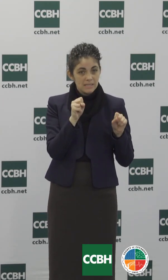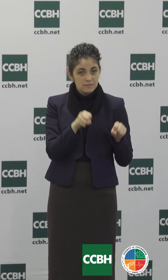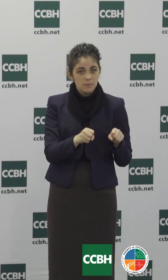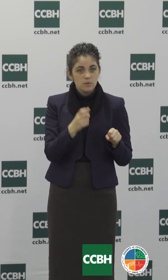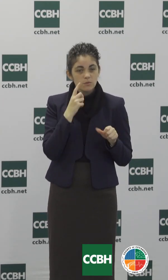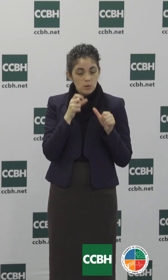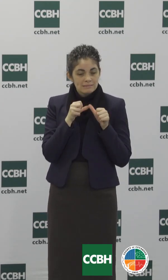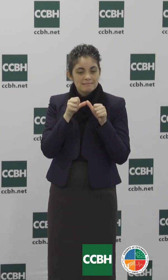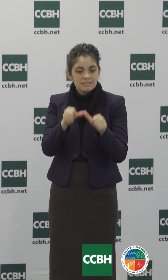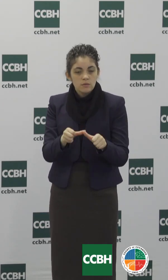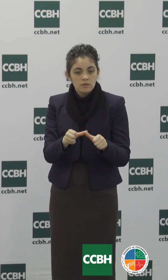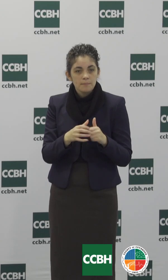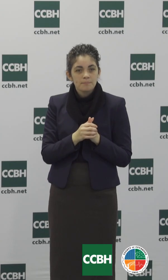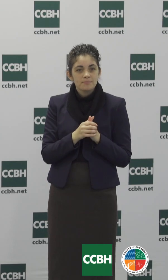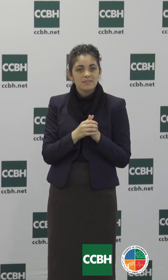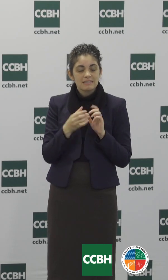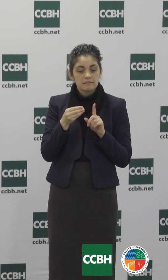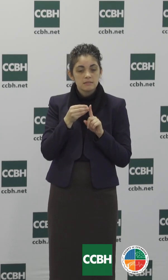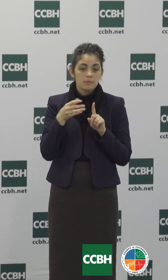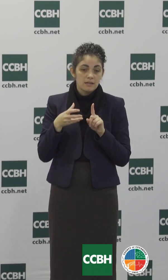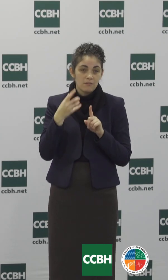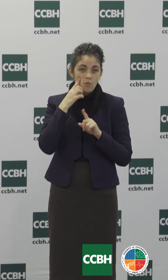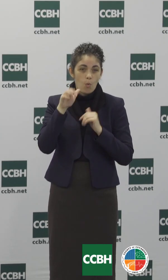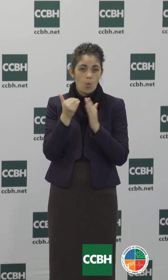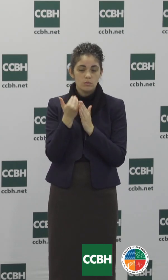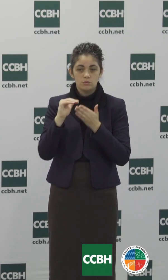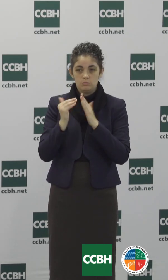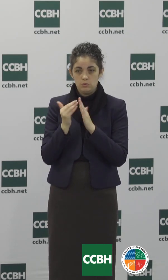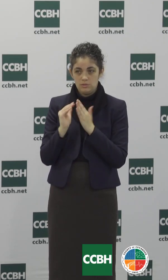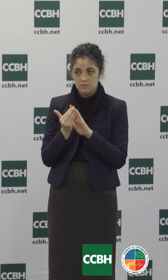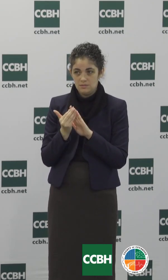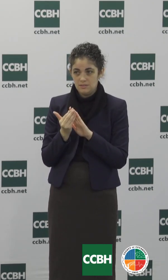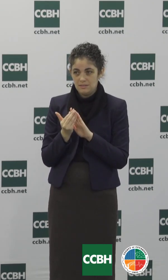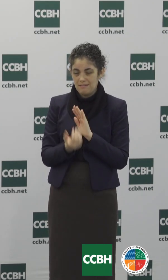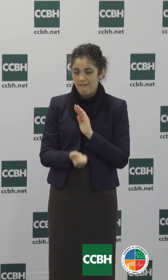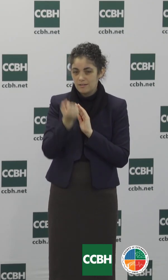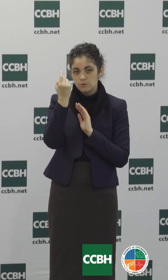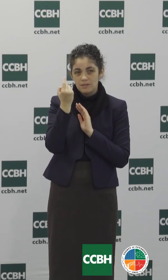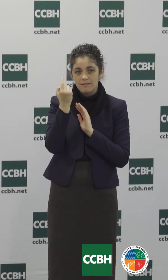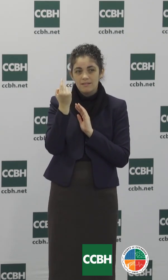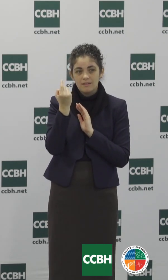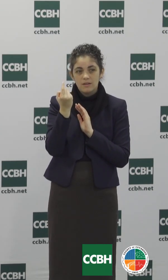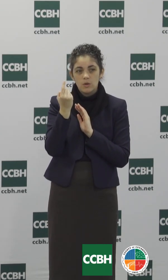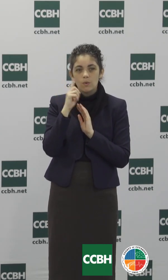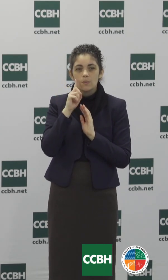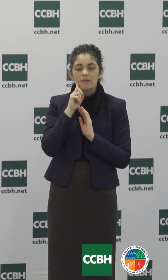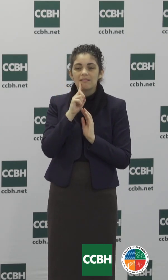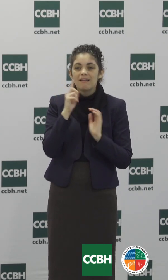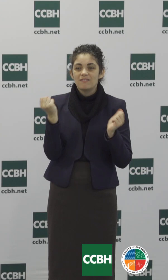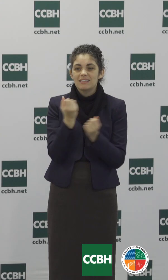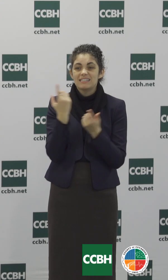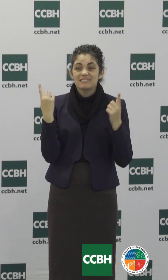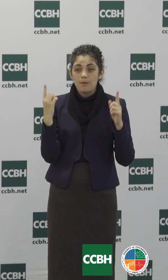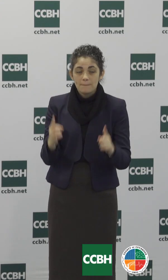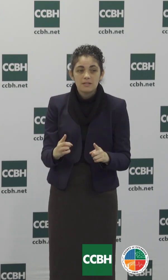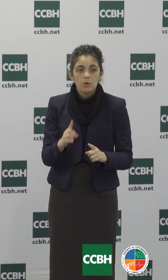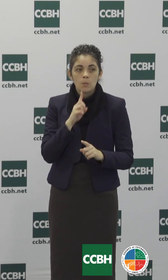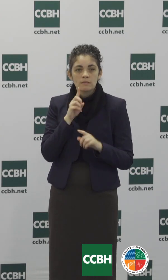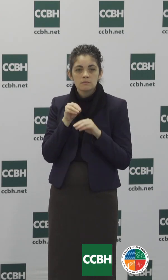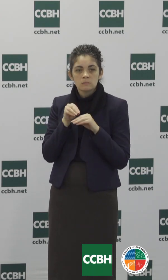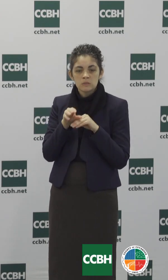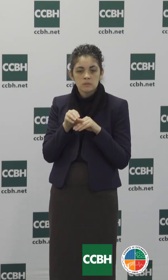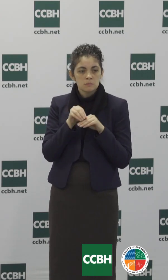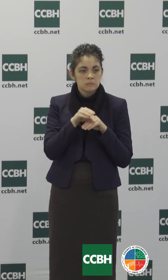and continue to be expanded in communities so that we can understand the scope and magnitude of those